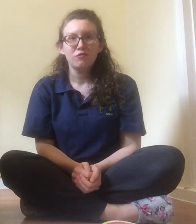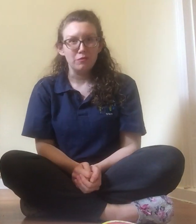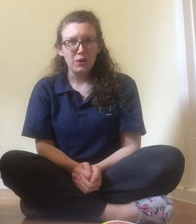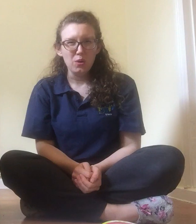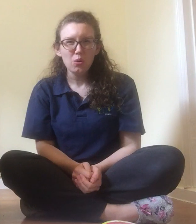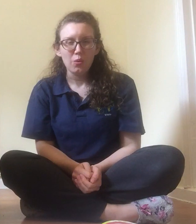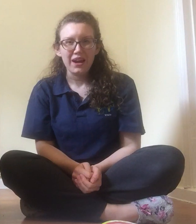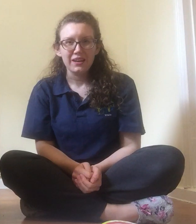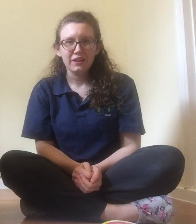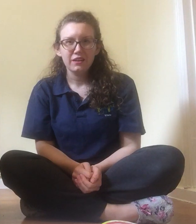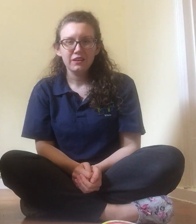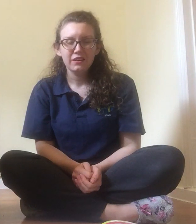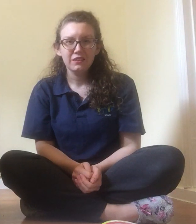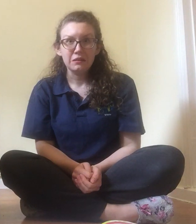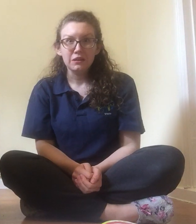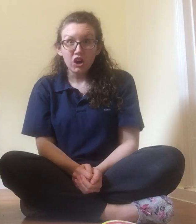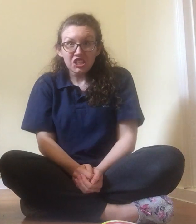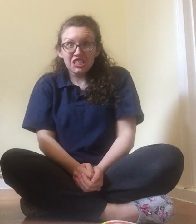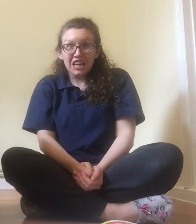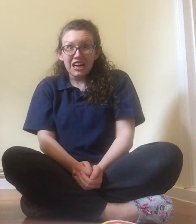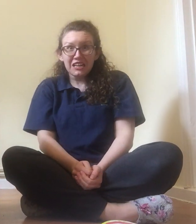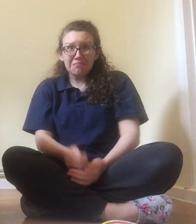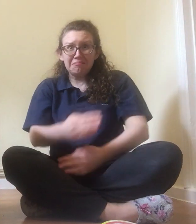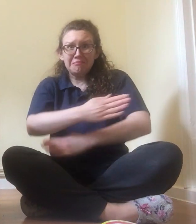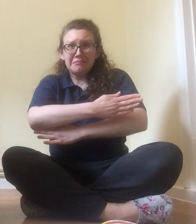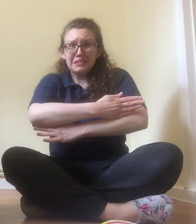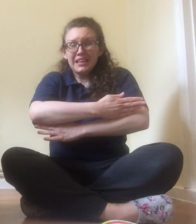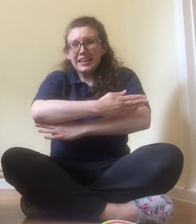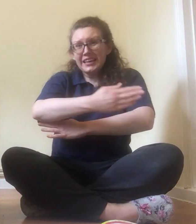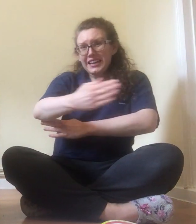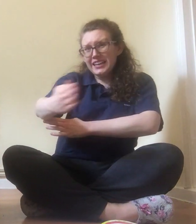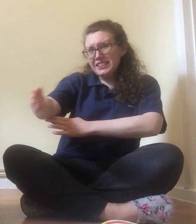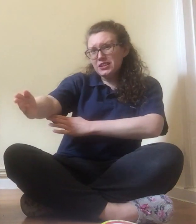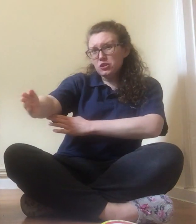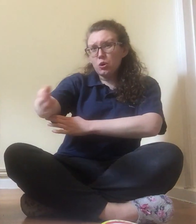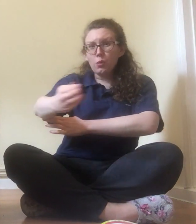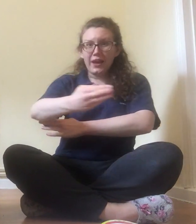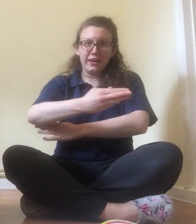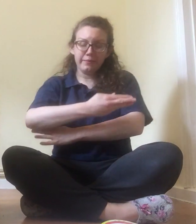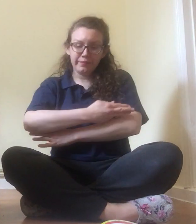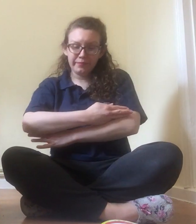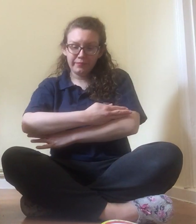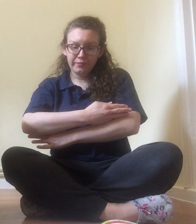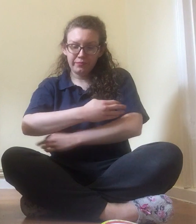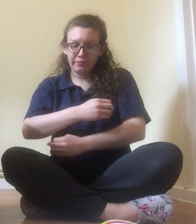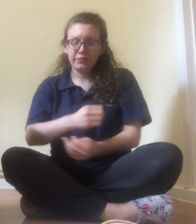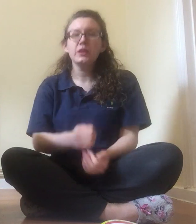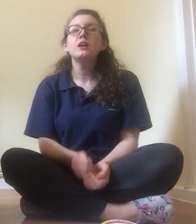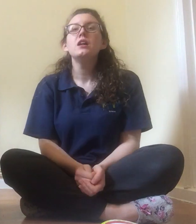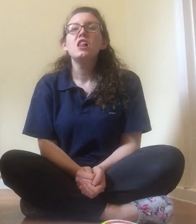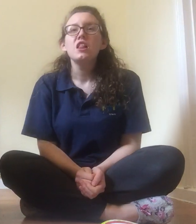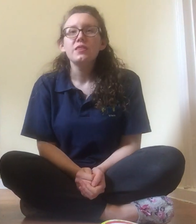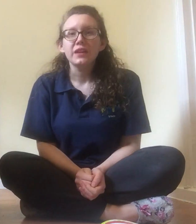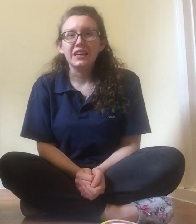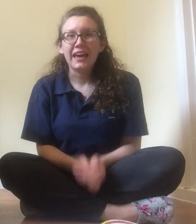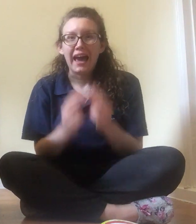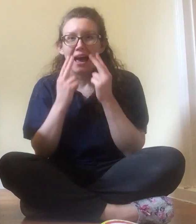from Norway got stuck in the doorway. The